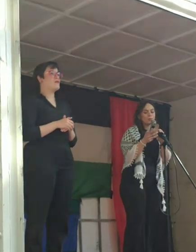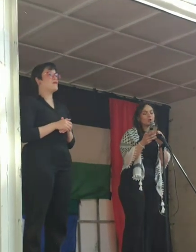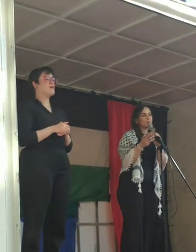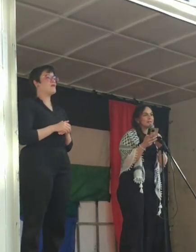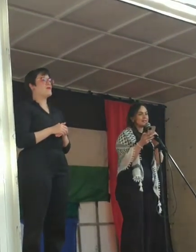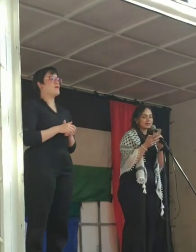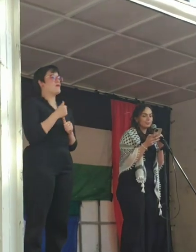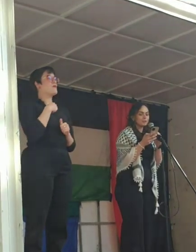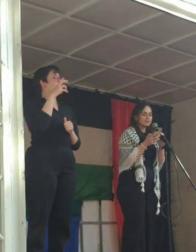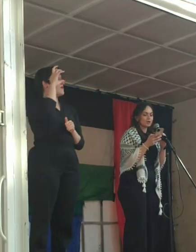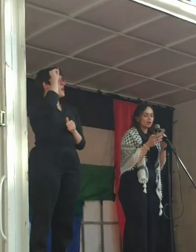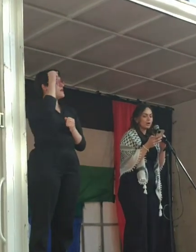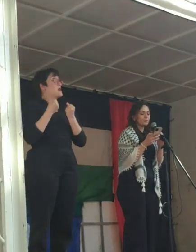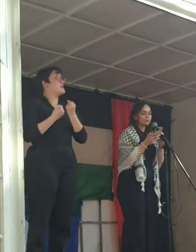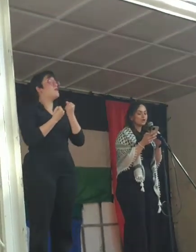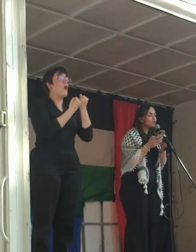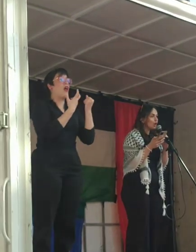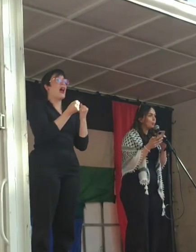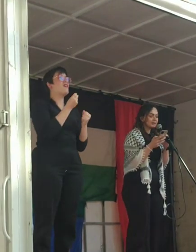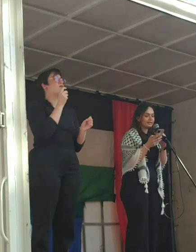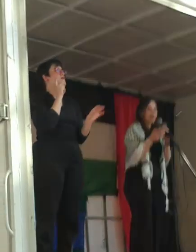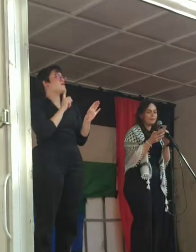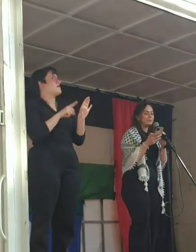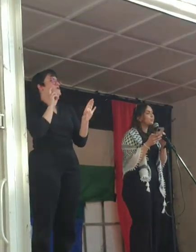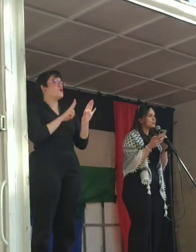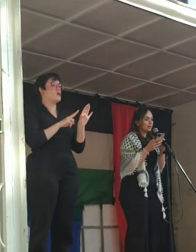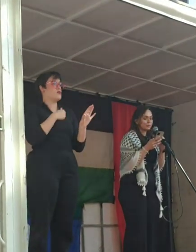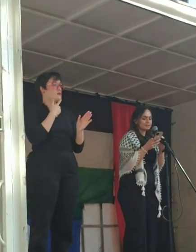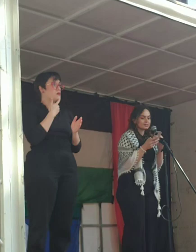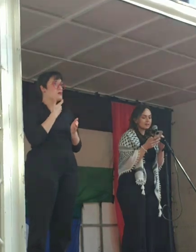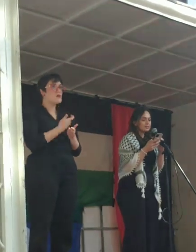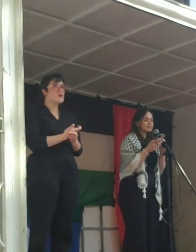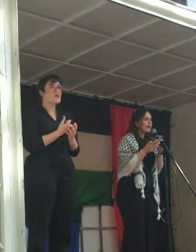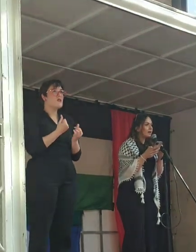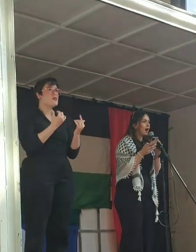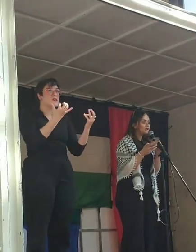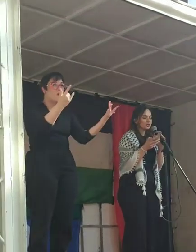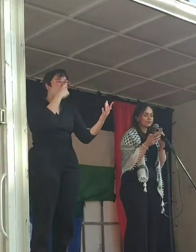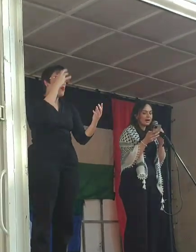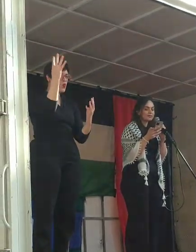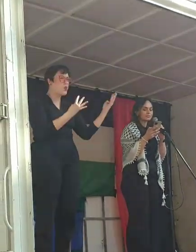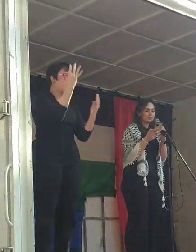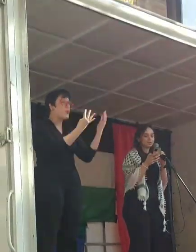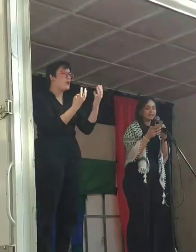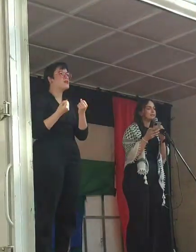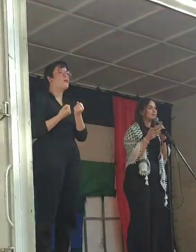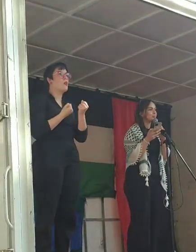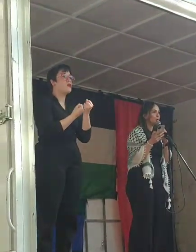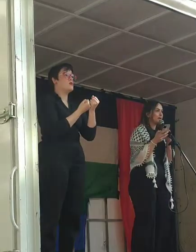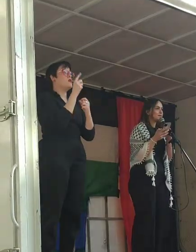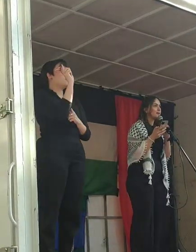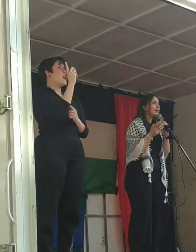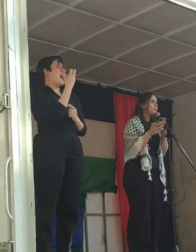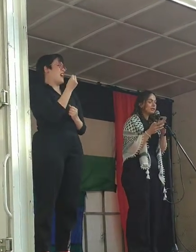I remember the support we received a couple of years ago, where I could not believe how many people stood up with us. Today, hundreds of thousands of people